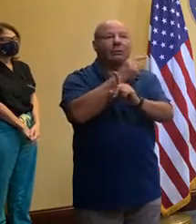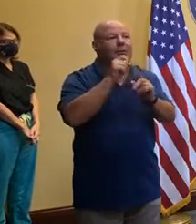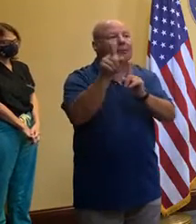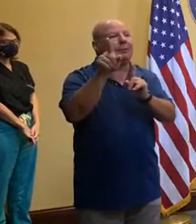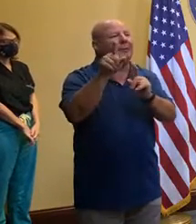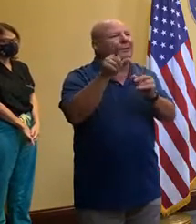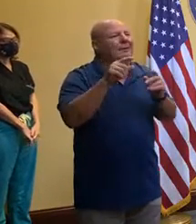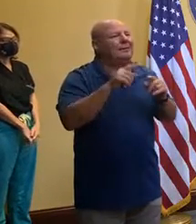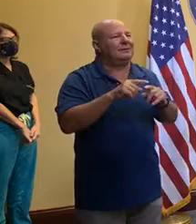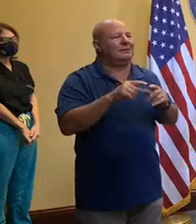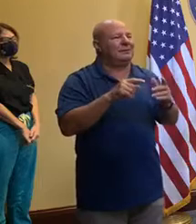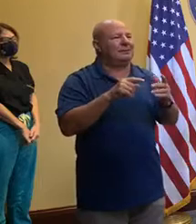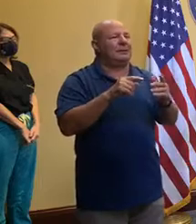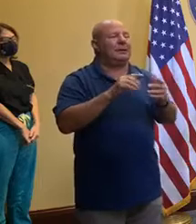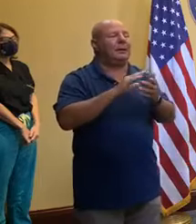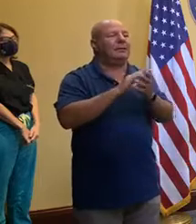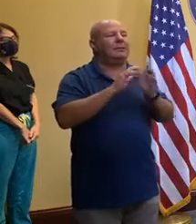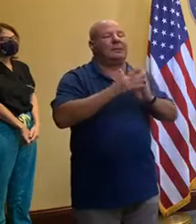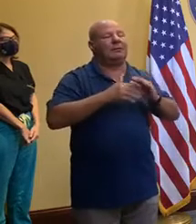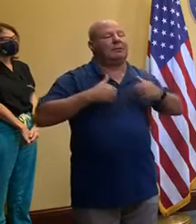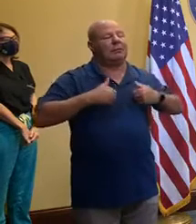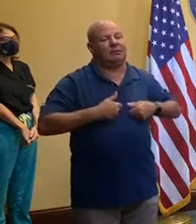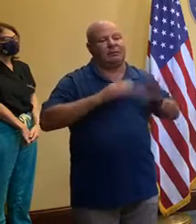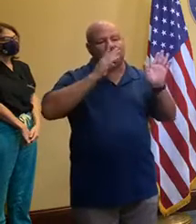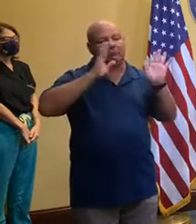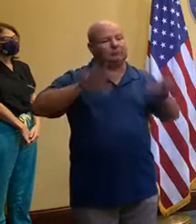even get weary in well-doing.